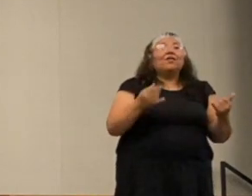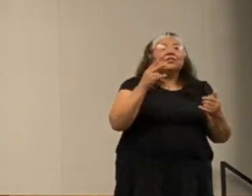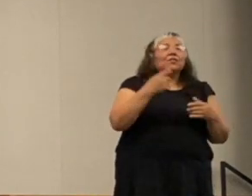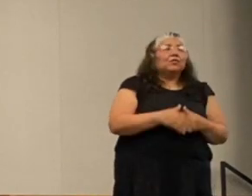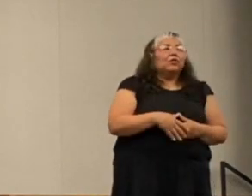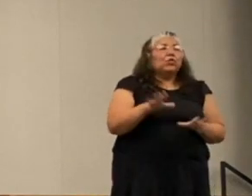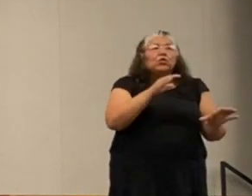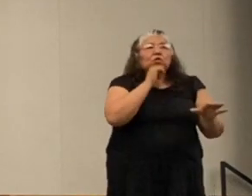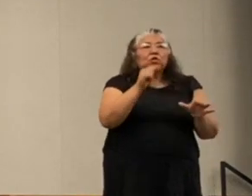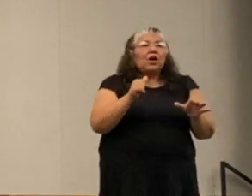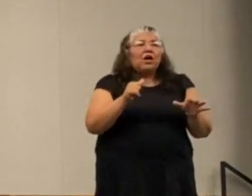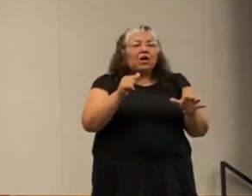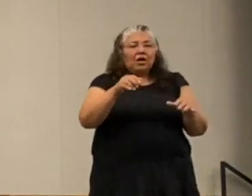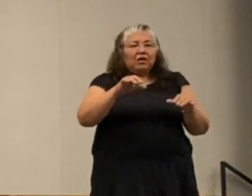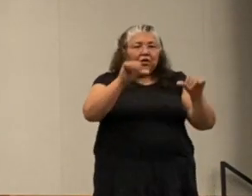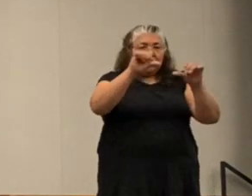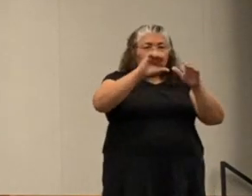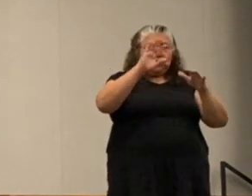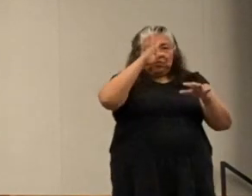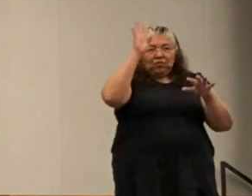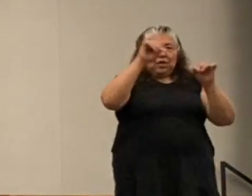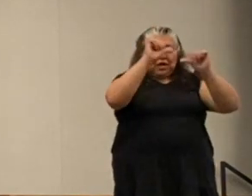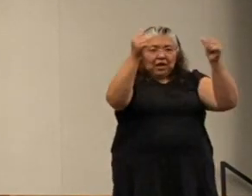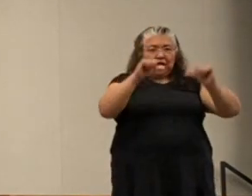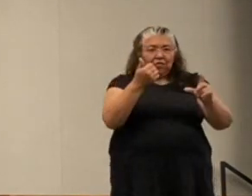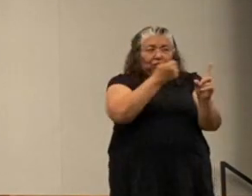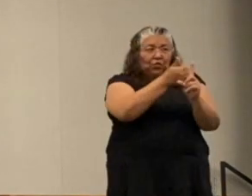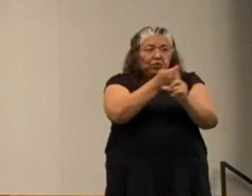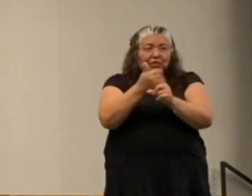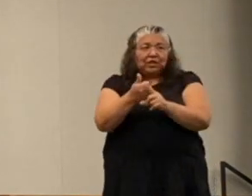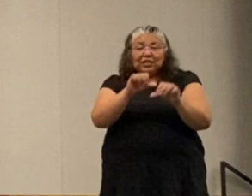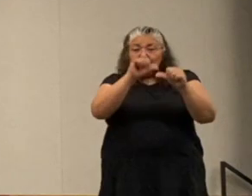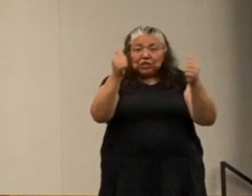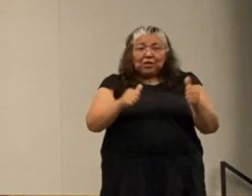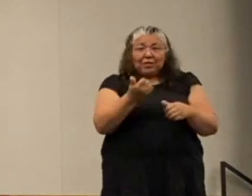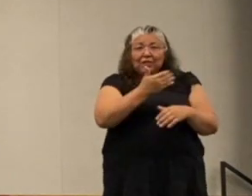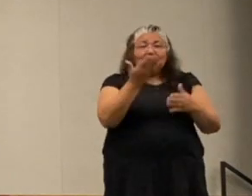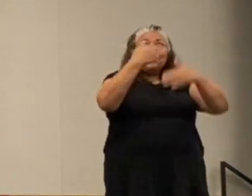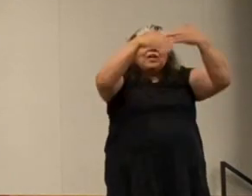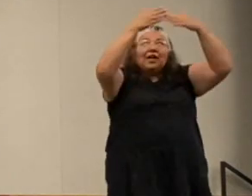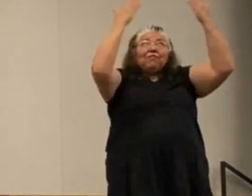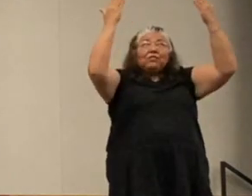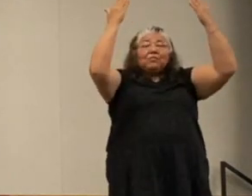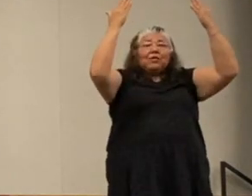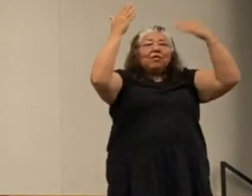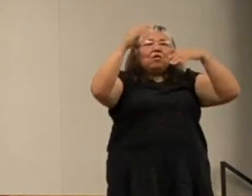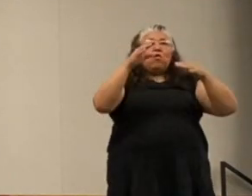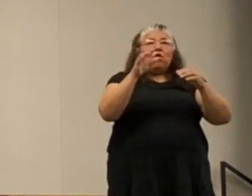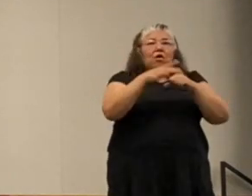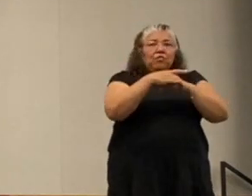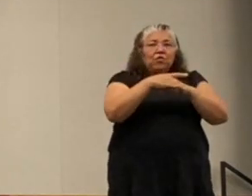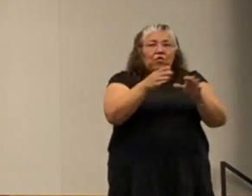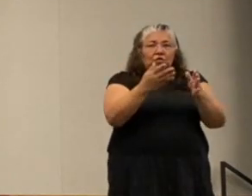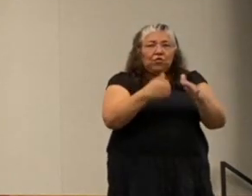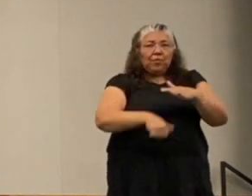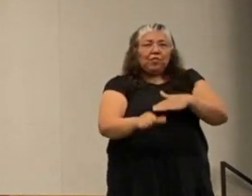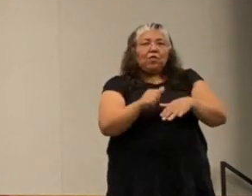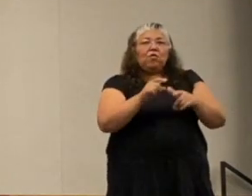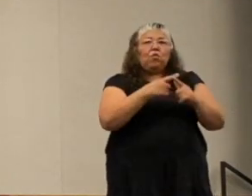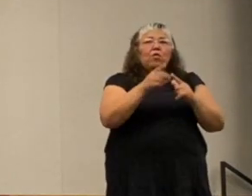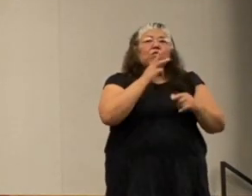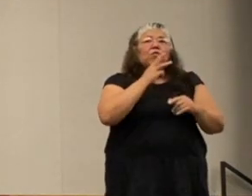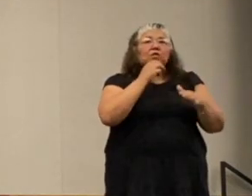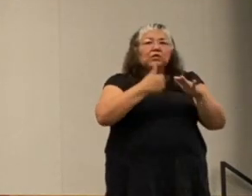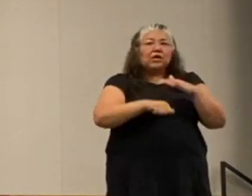Do not make an idol for yourself, whether in the shape of anything in the heavens above, or on the earth below, or in the